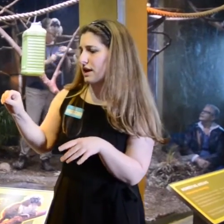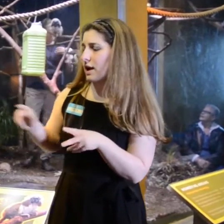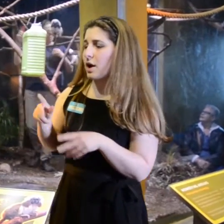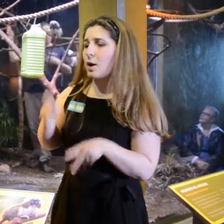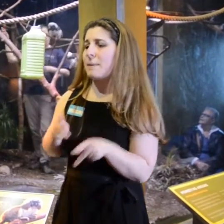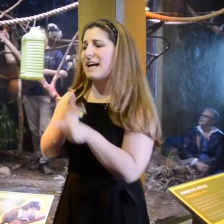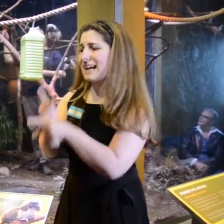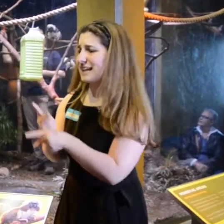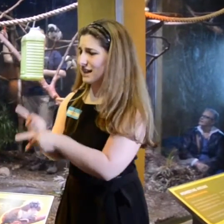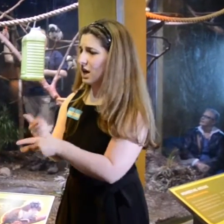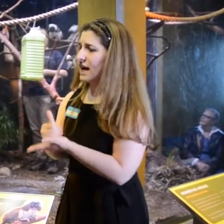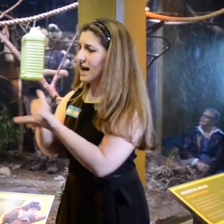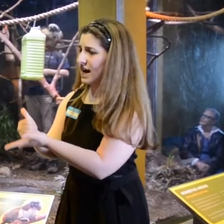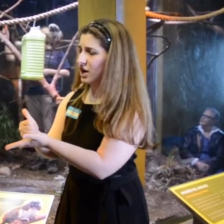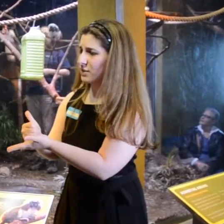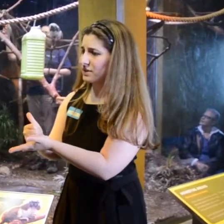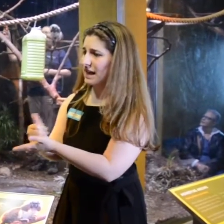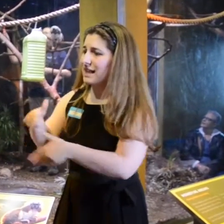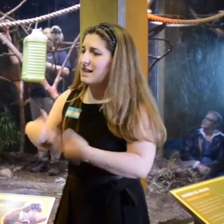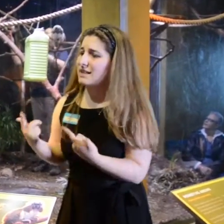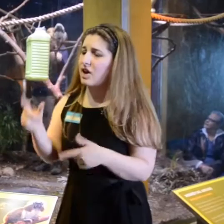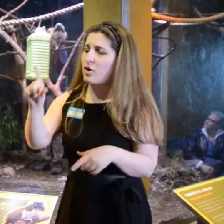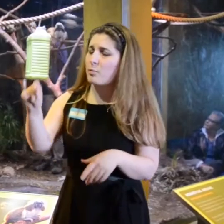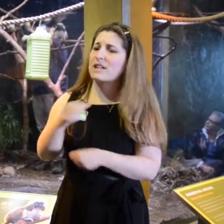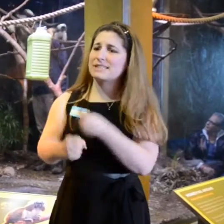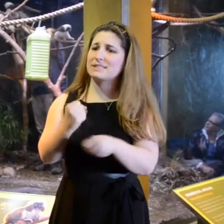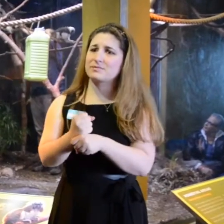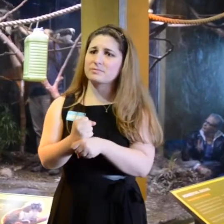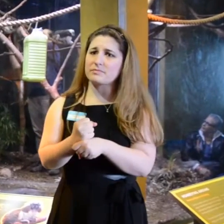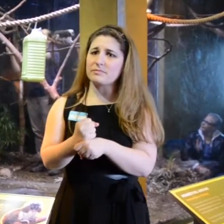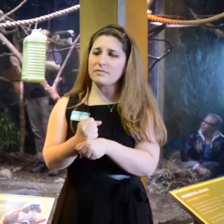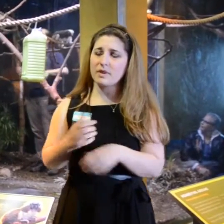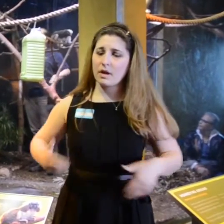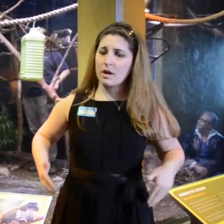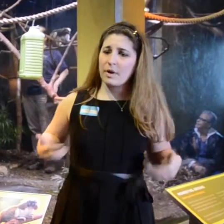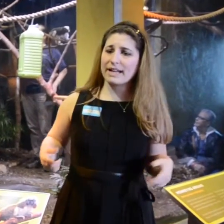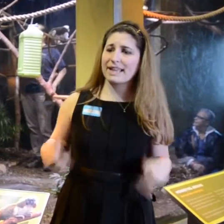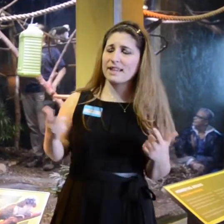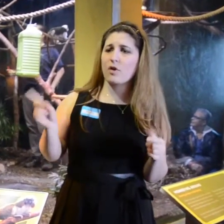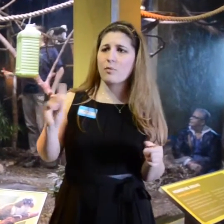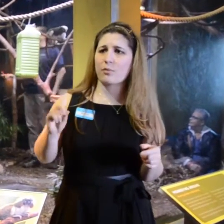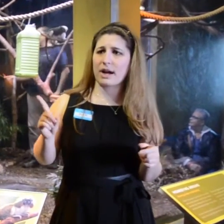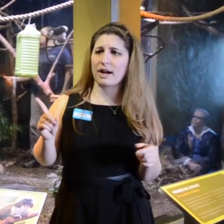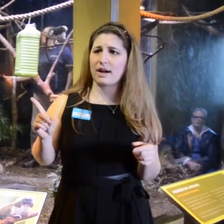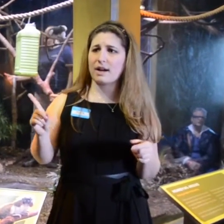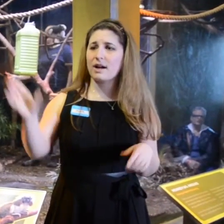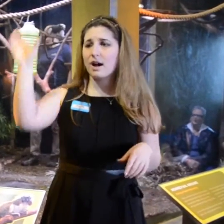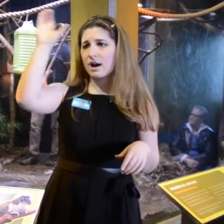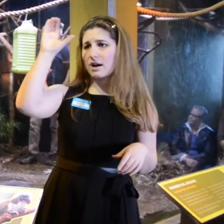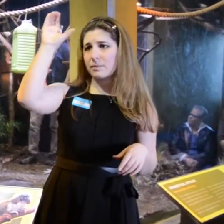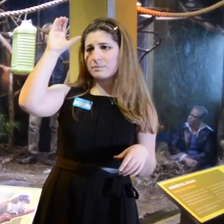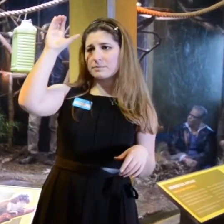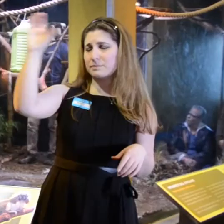old. They are native to the rainforest of Colombia in South America and they spend most their time in the